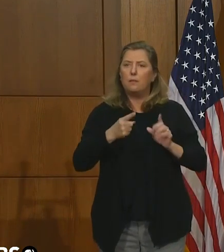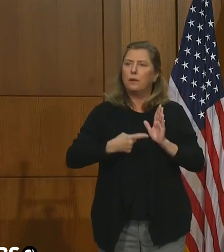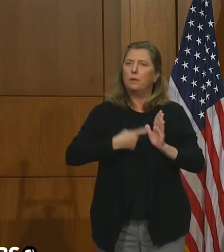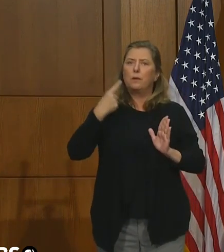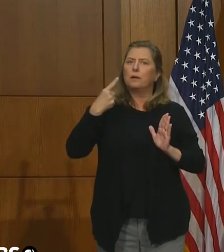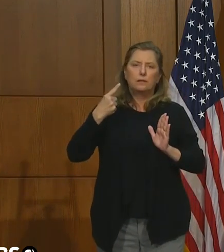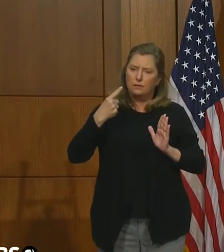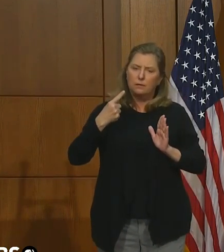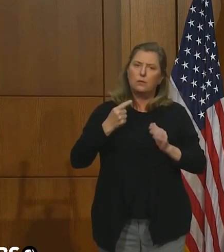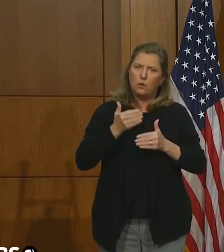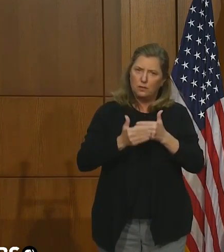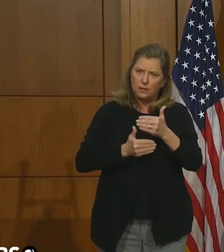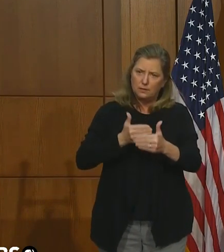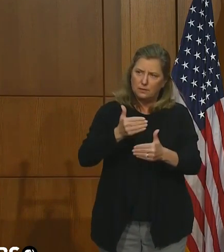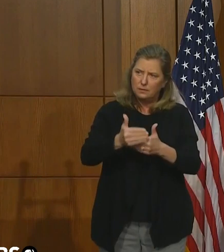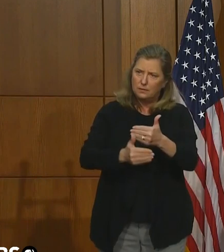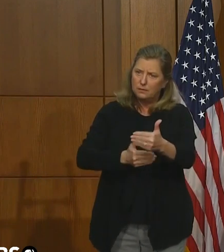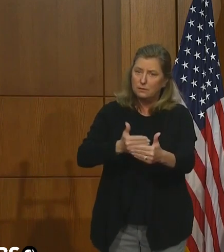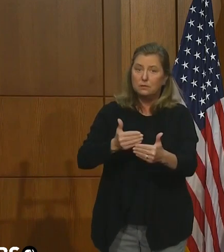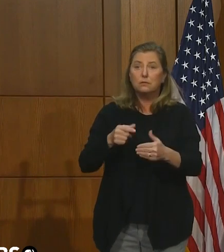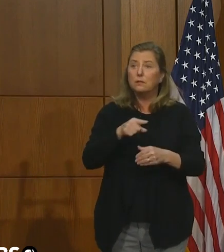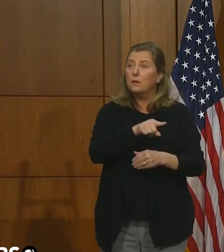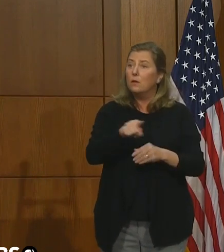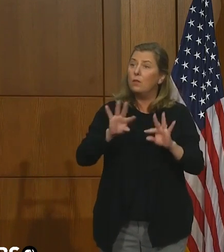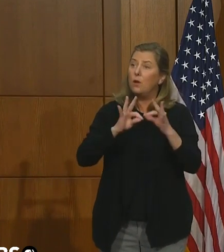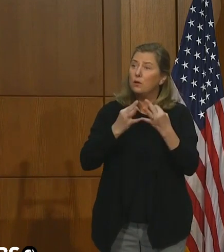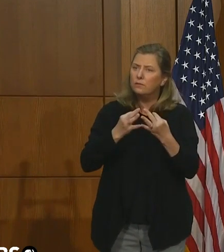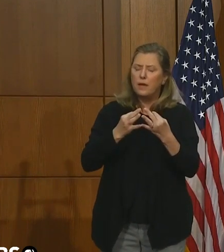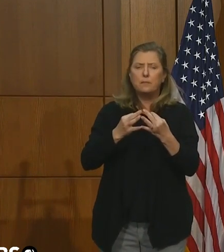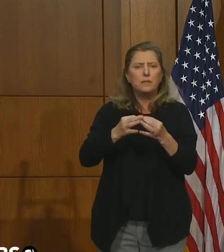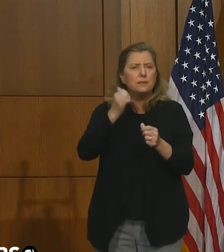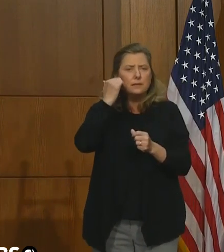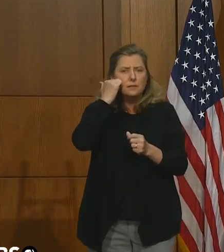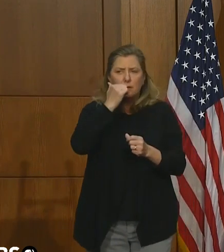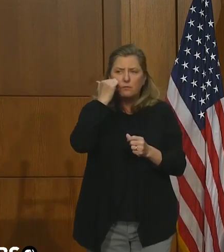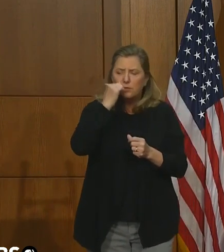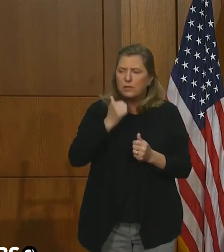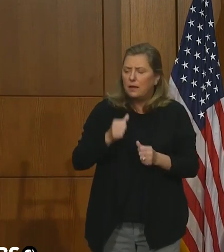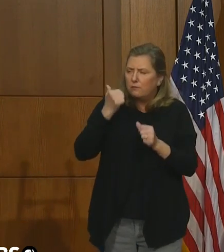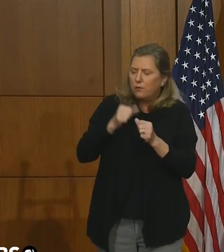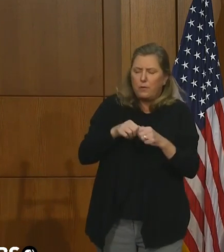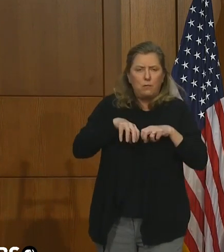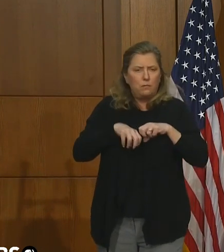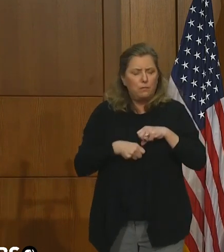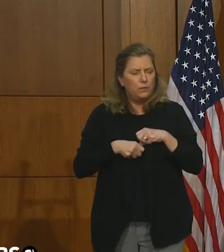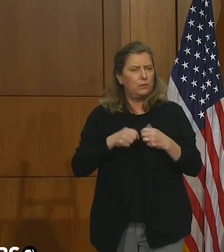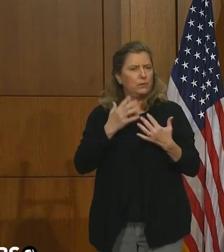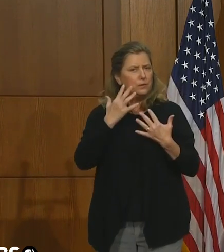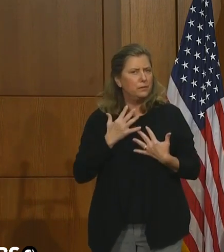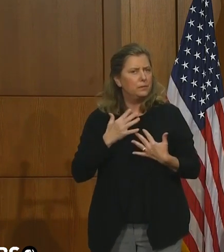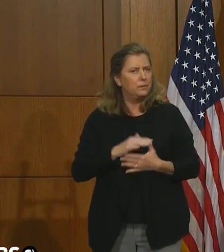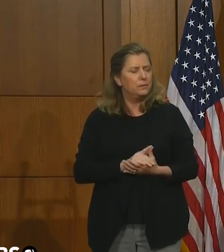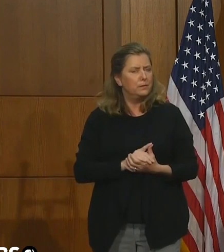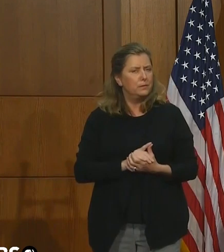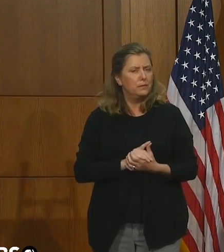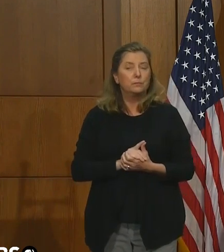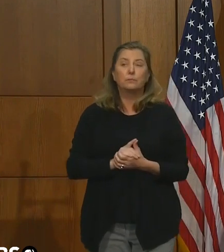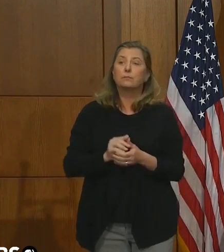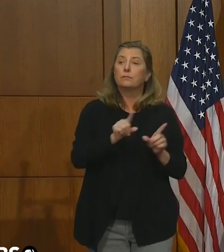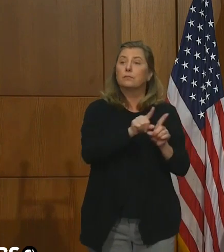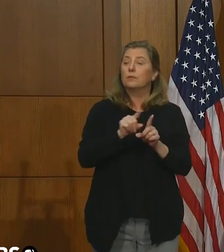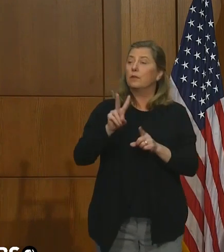a process, and these families continue to live with their grief every day. We also join the